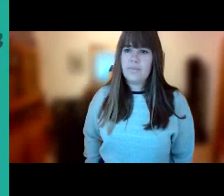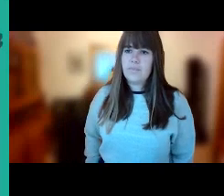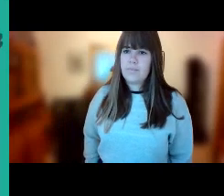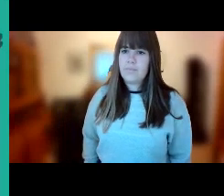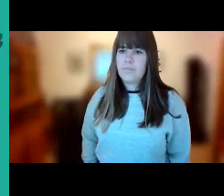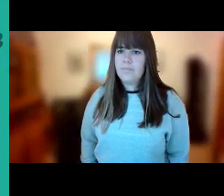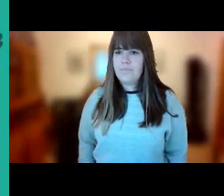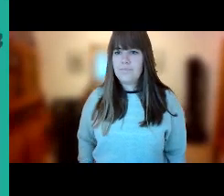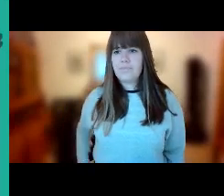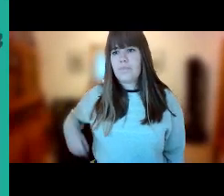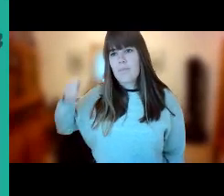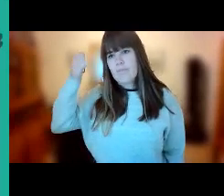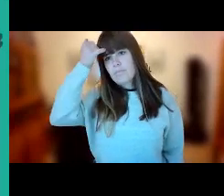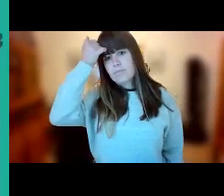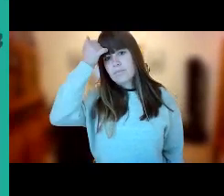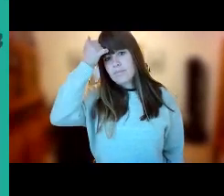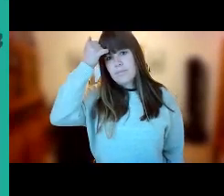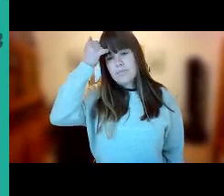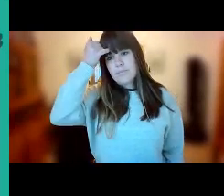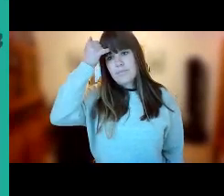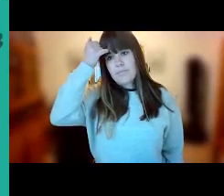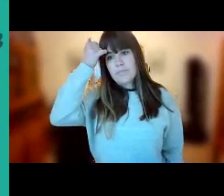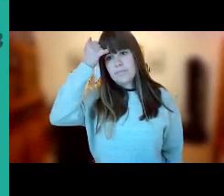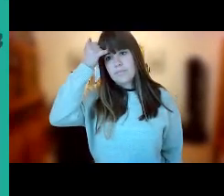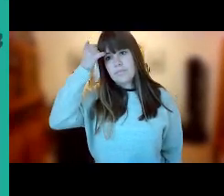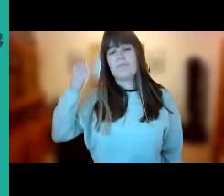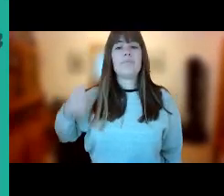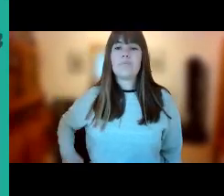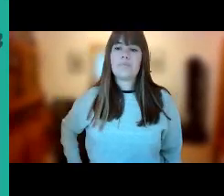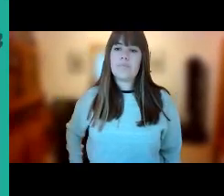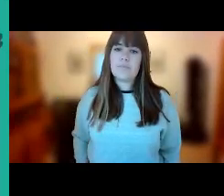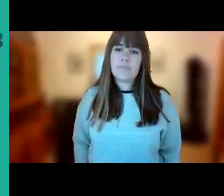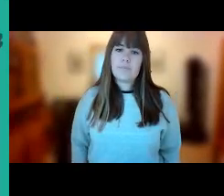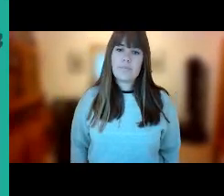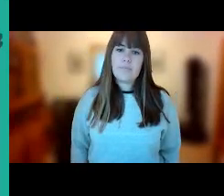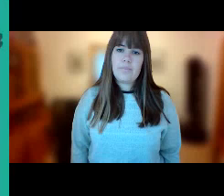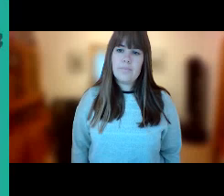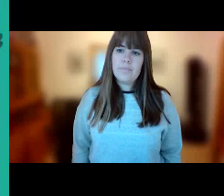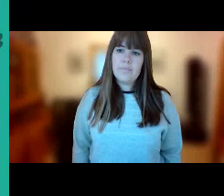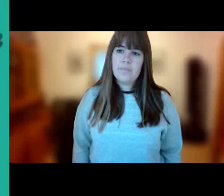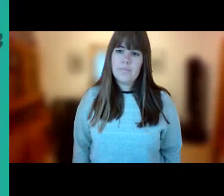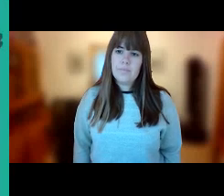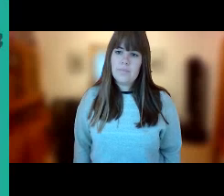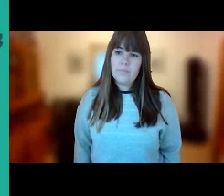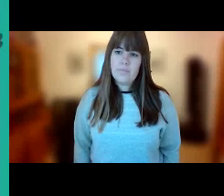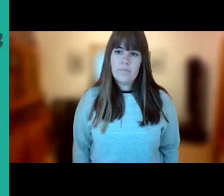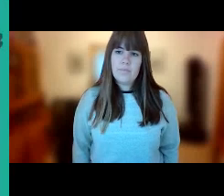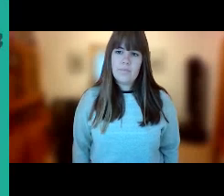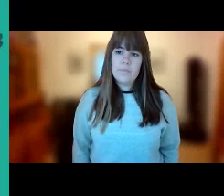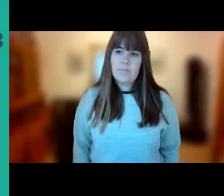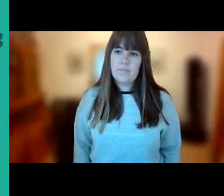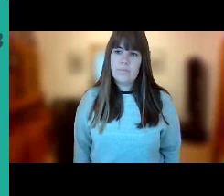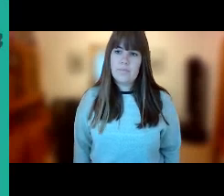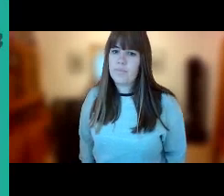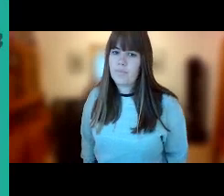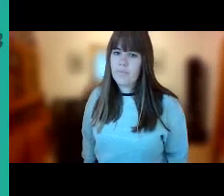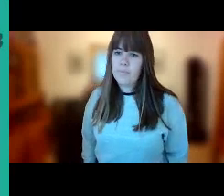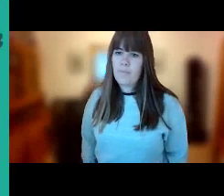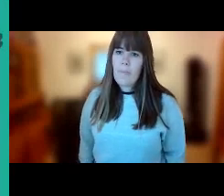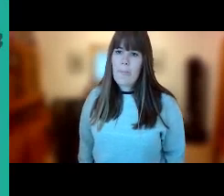webinar is going to also broaden your understanding of the social model of disability, how systems, language and behaviours can create or